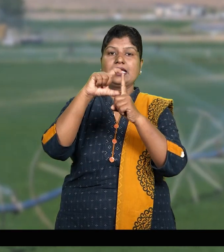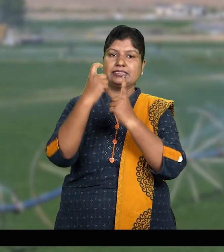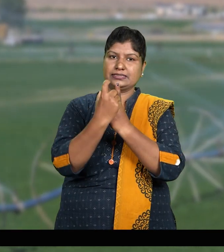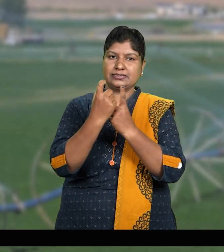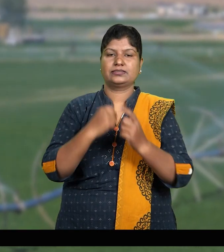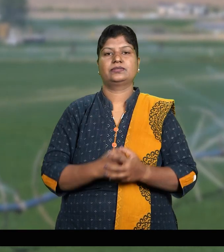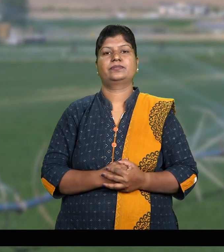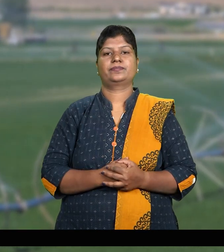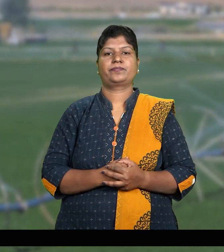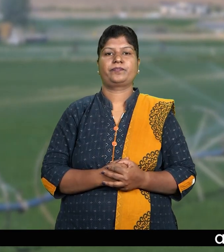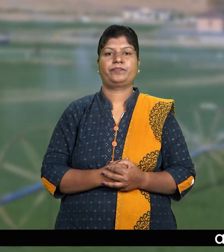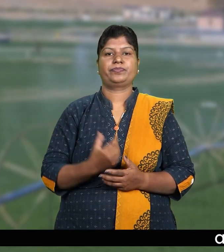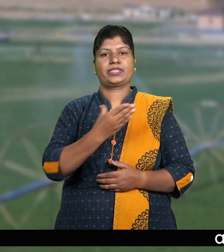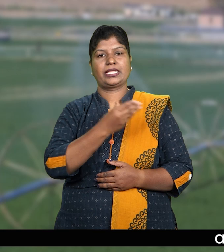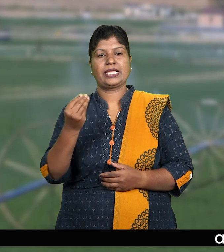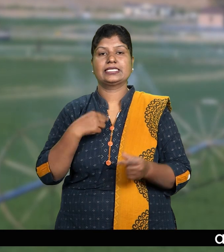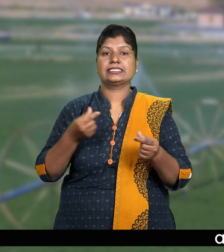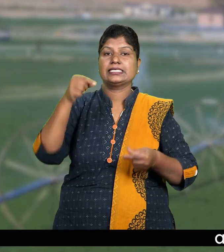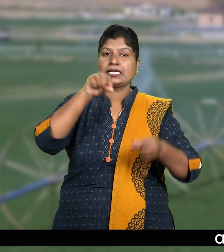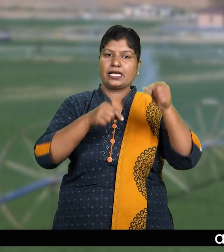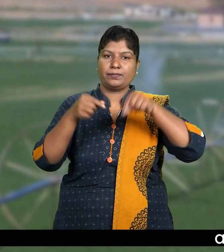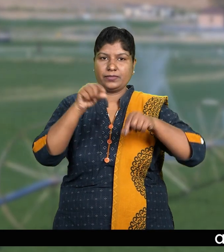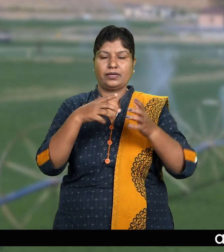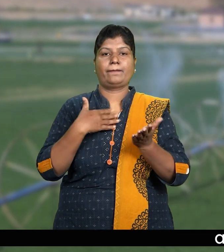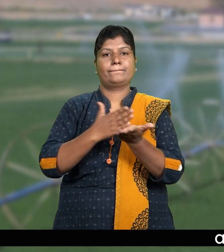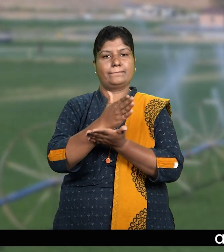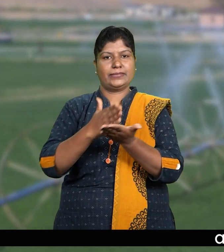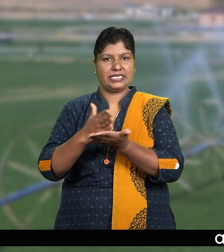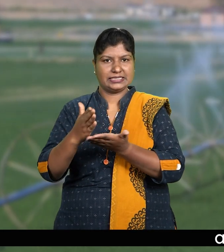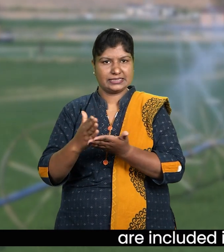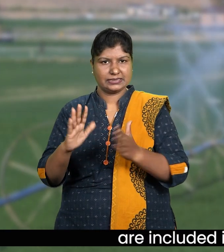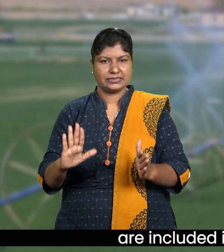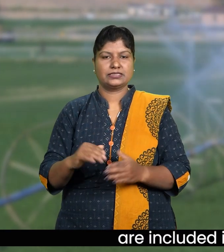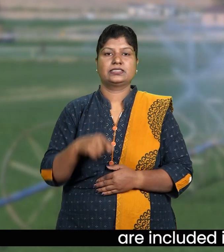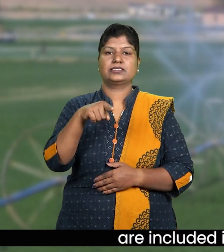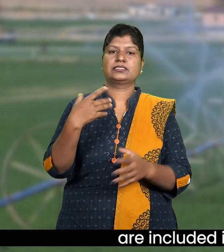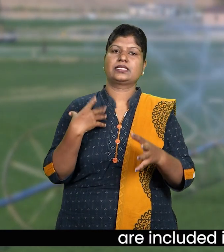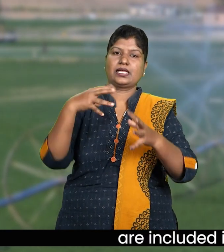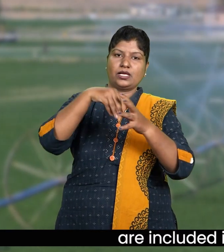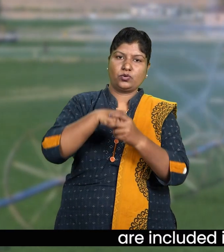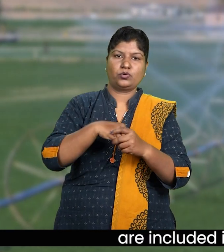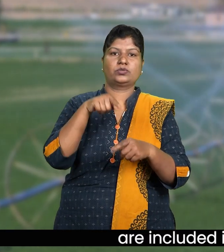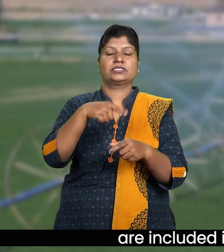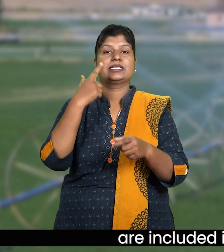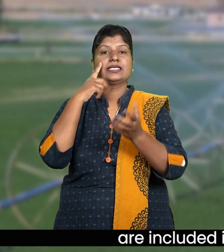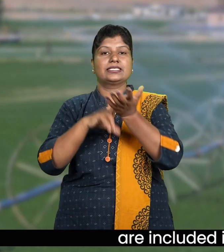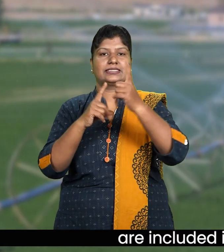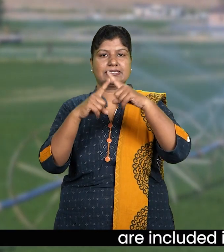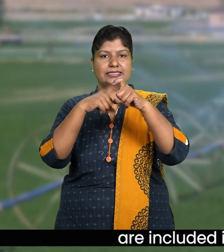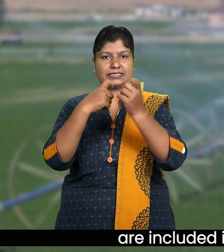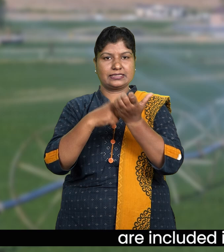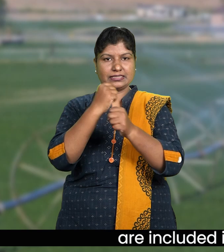cultural, and chemical methods are included in integrated